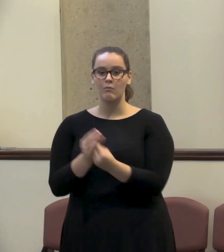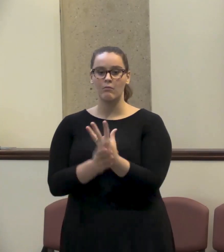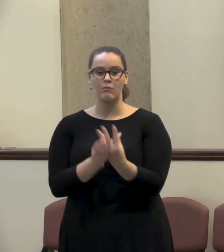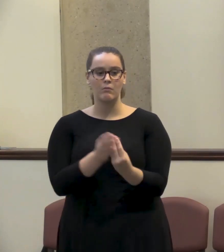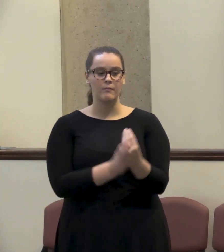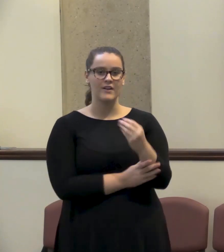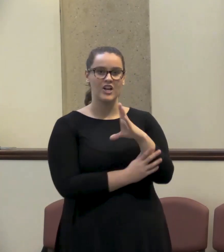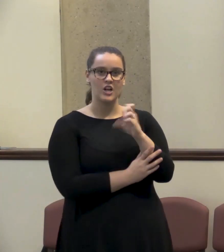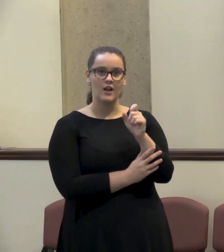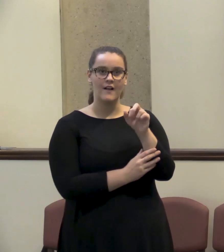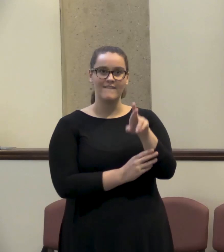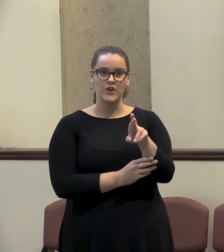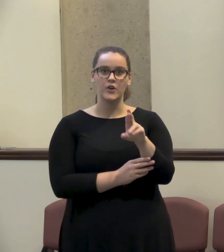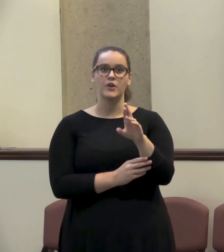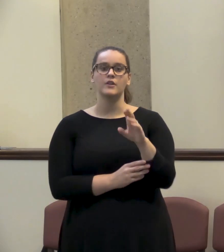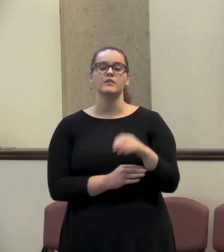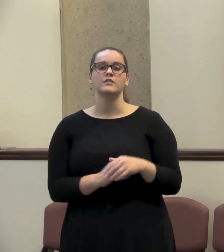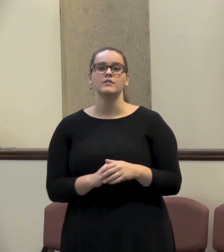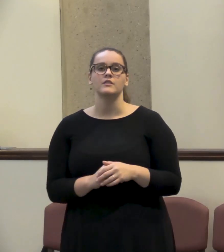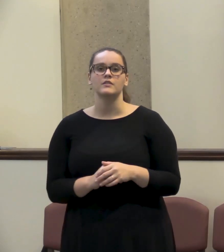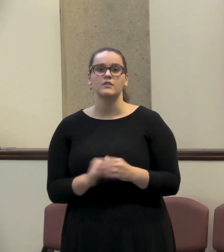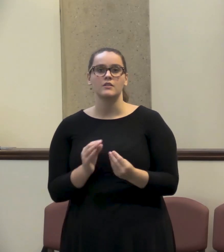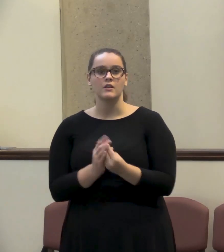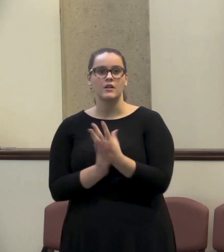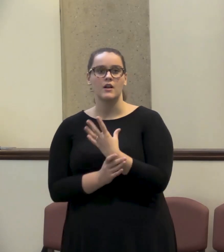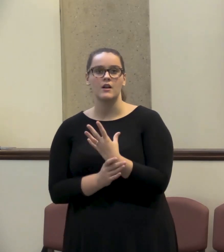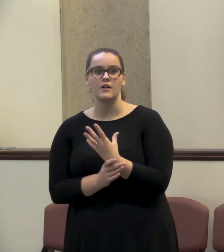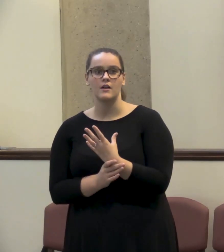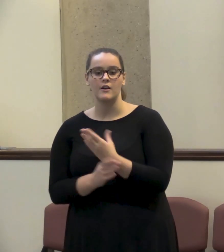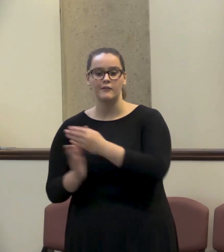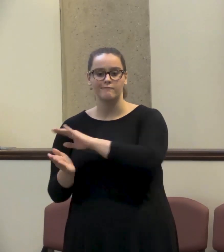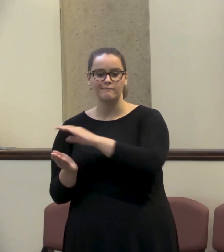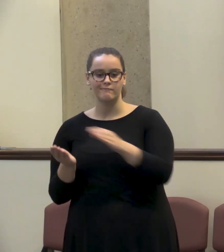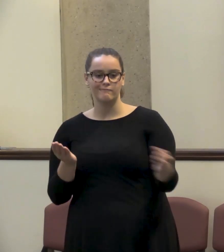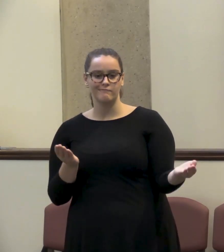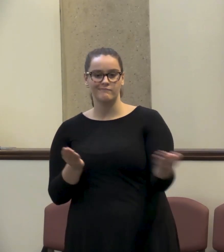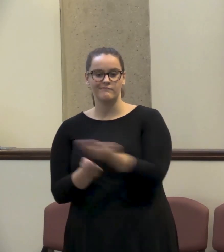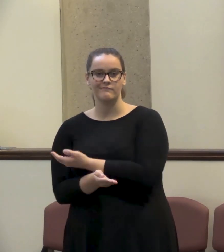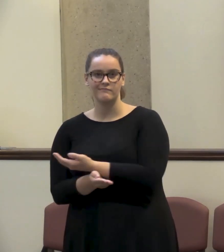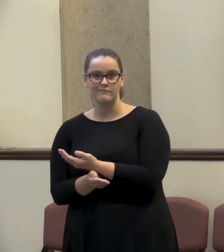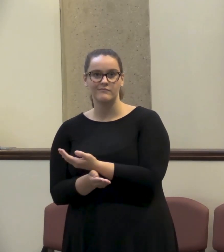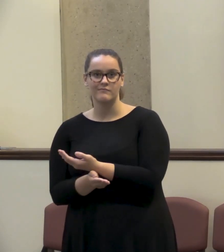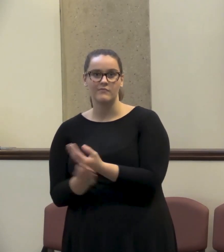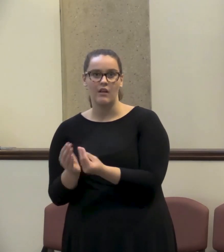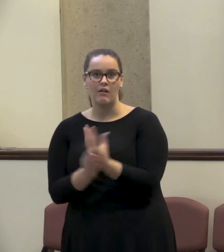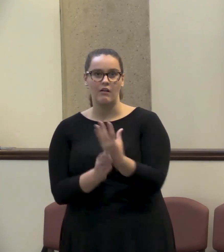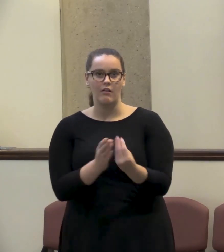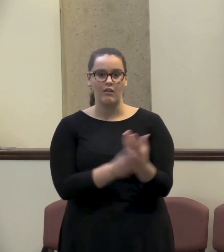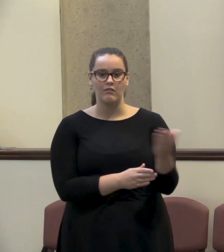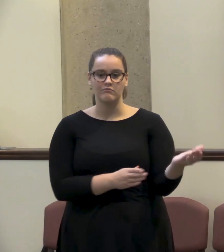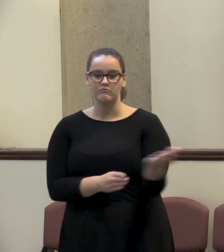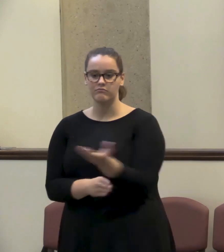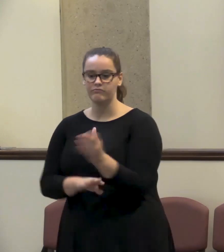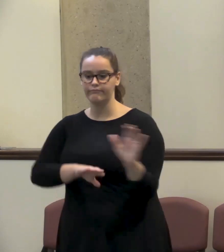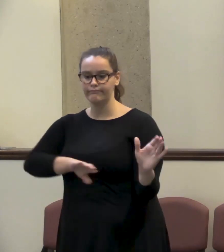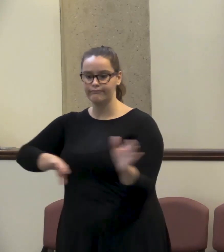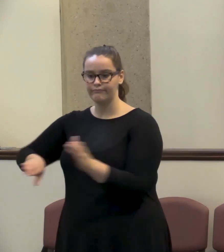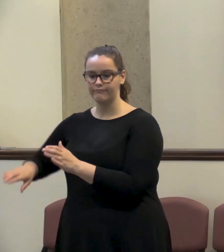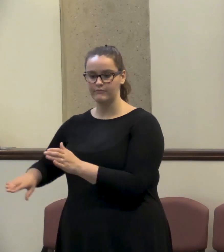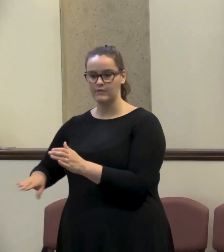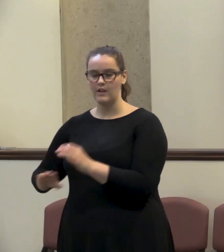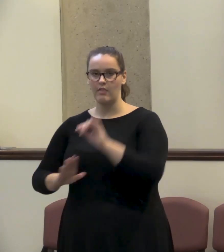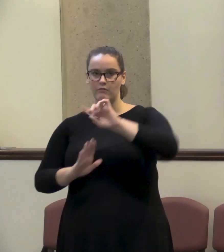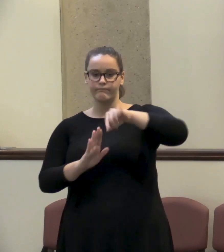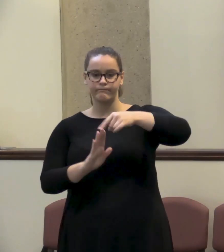they harvest. They're knocking them down before they plant, and they're drilling through the cover in order to